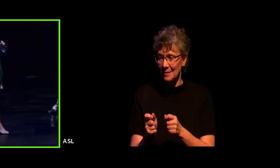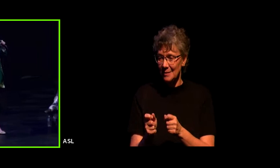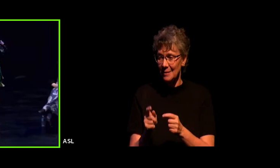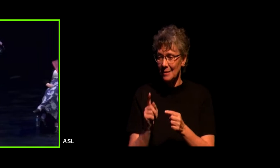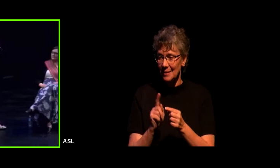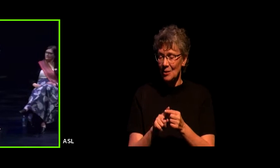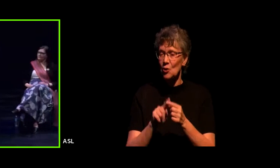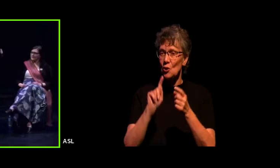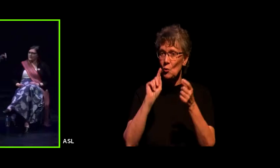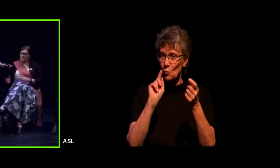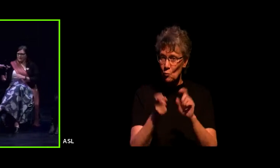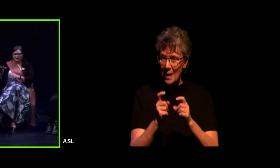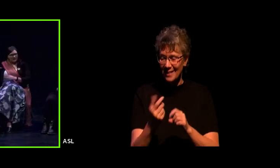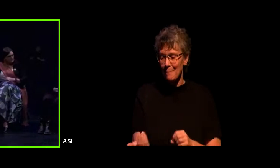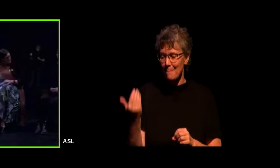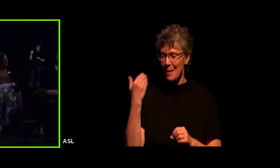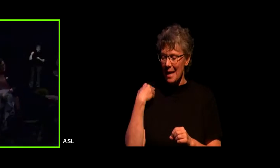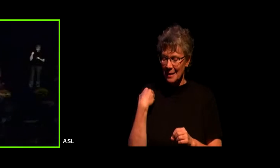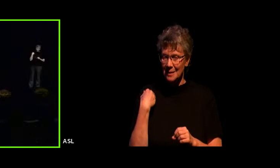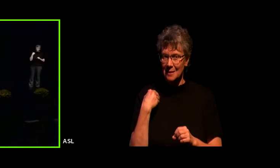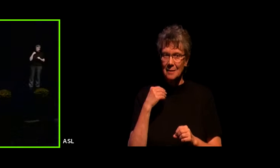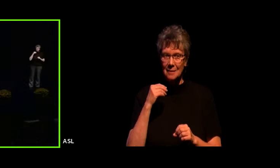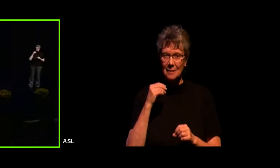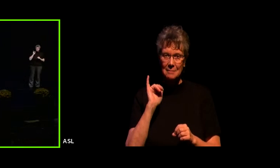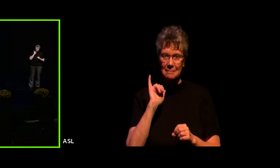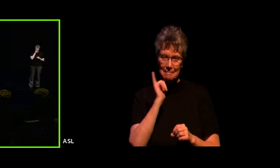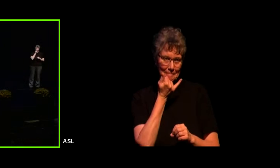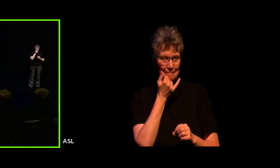real incorrect stuff?